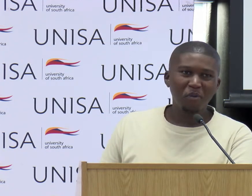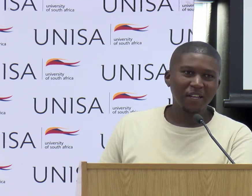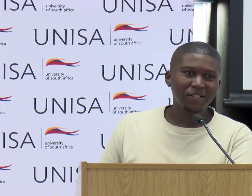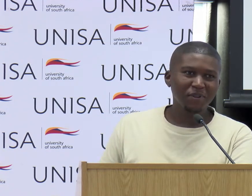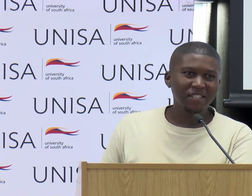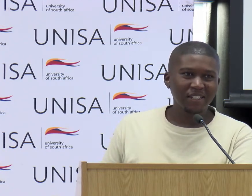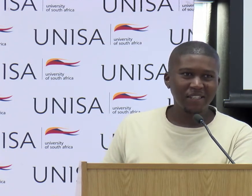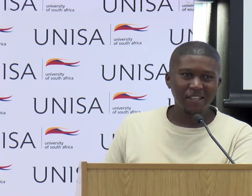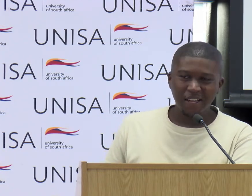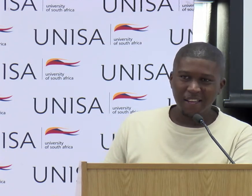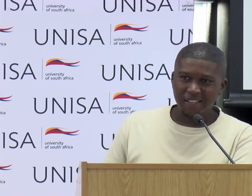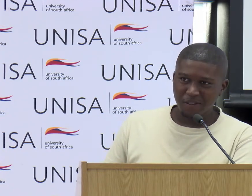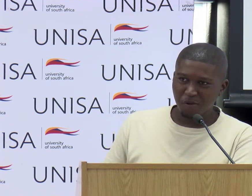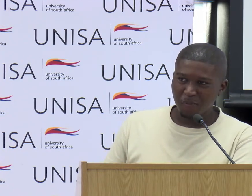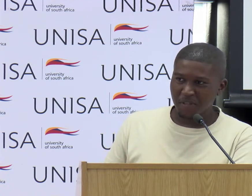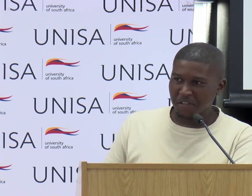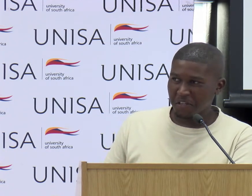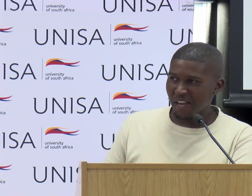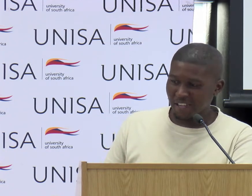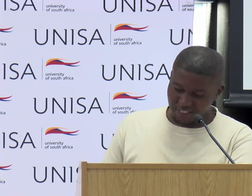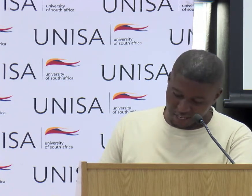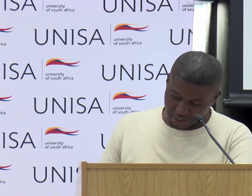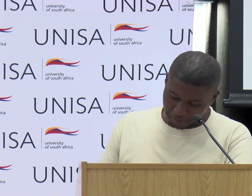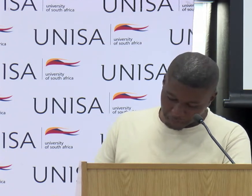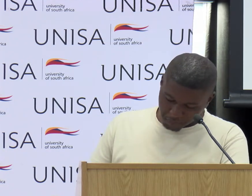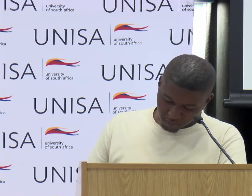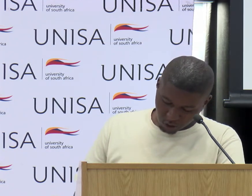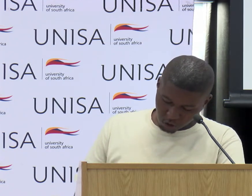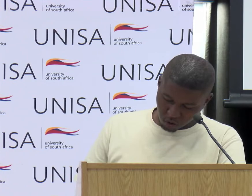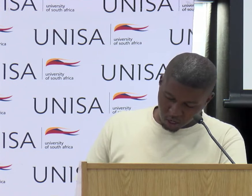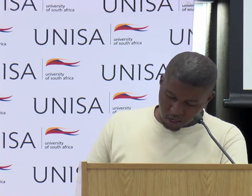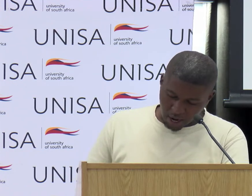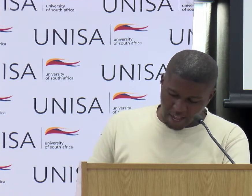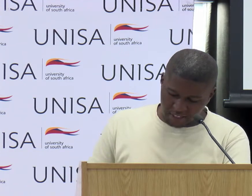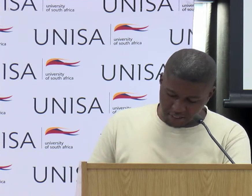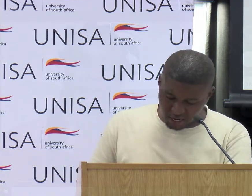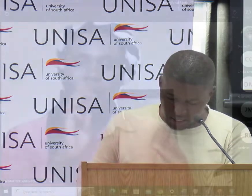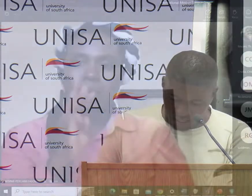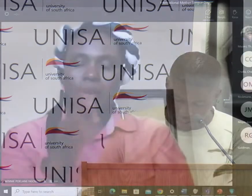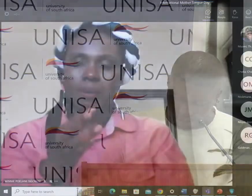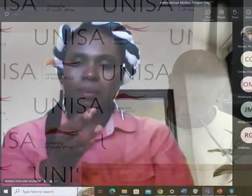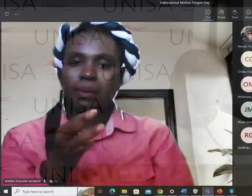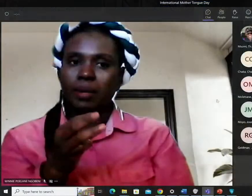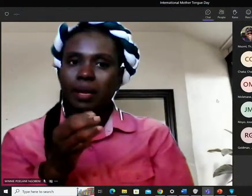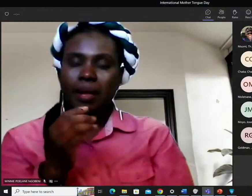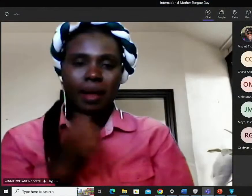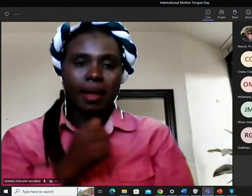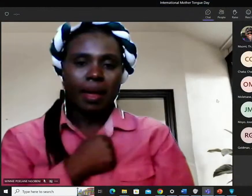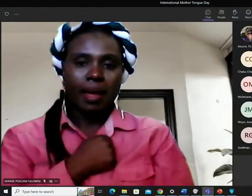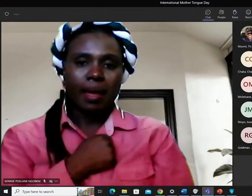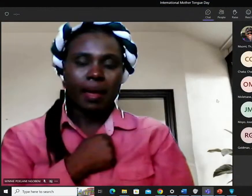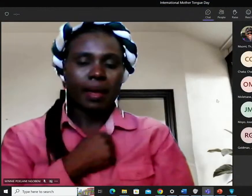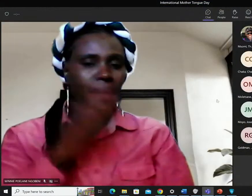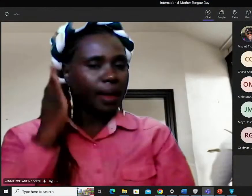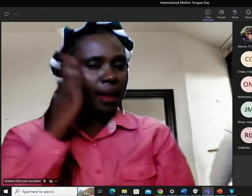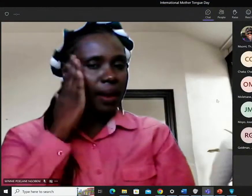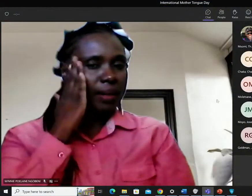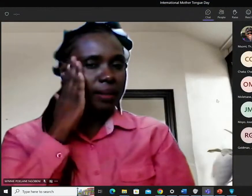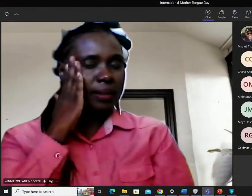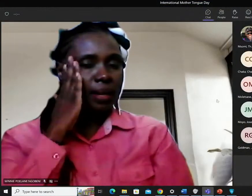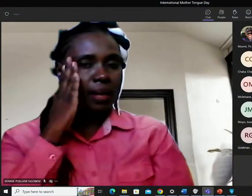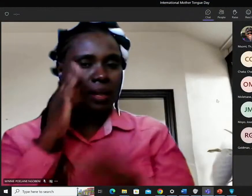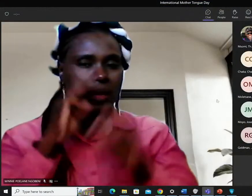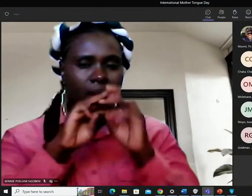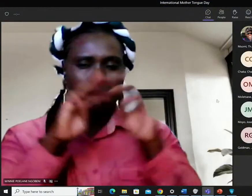I hope that one day they will be answered. So I understand that the world is indeed